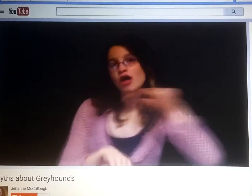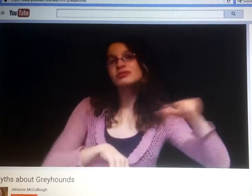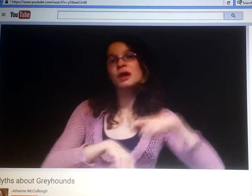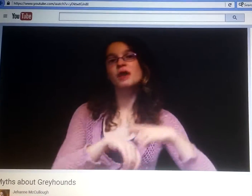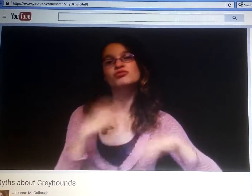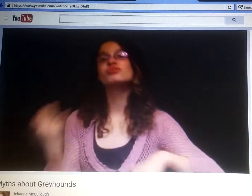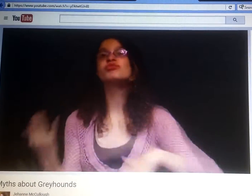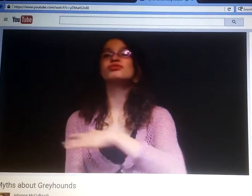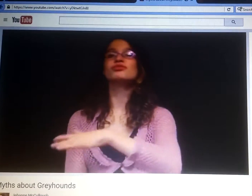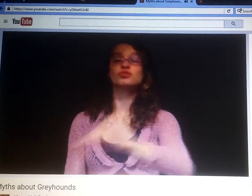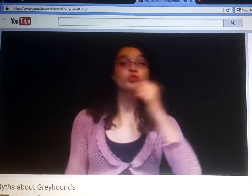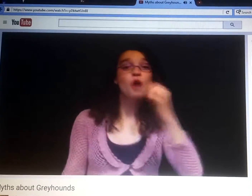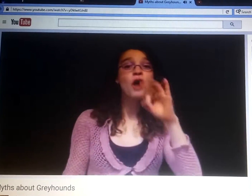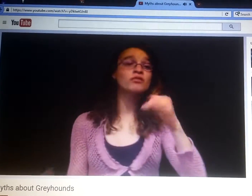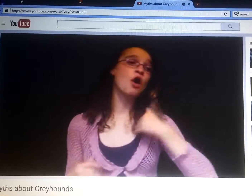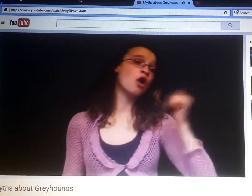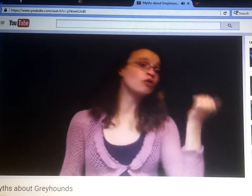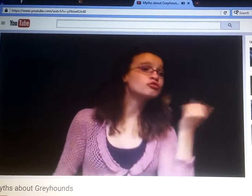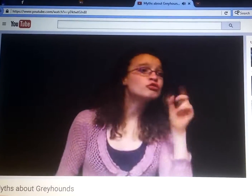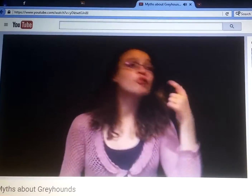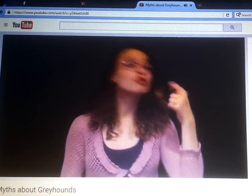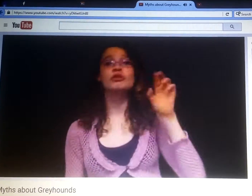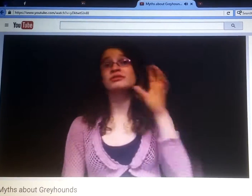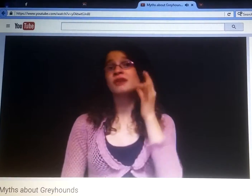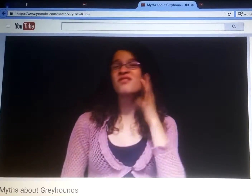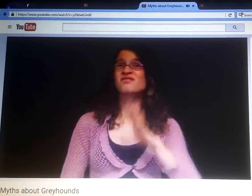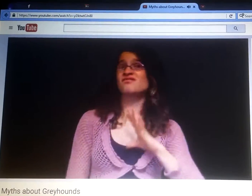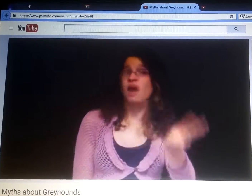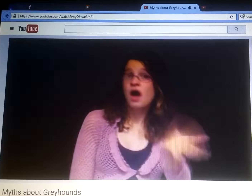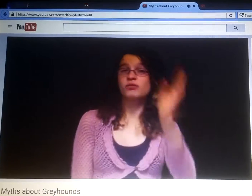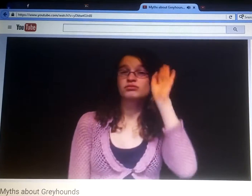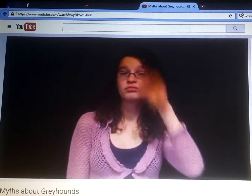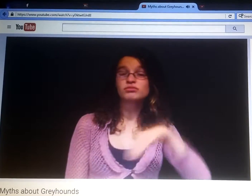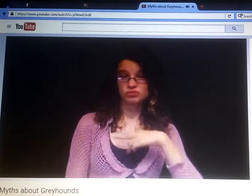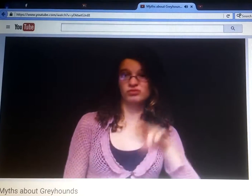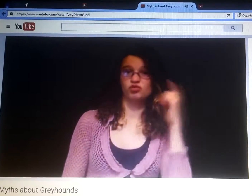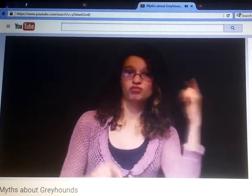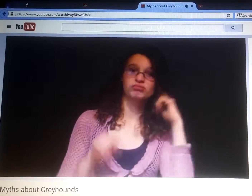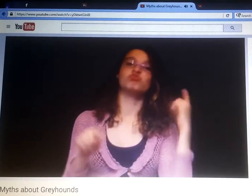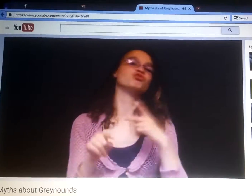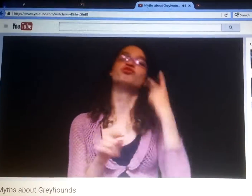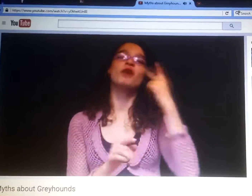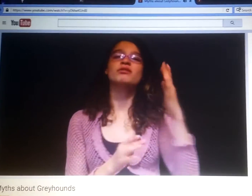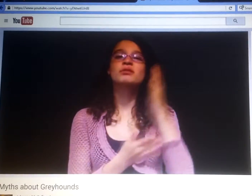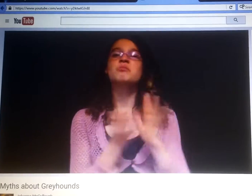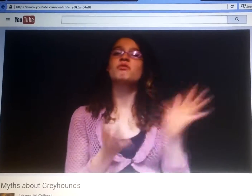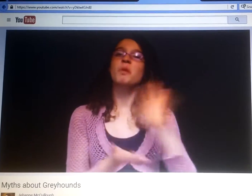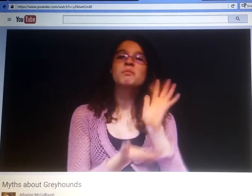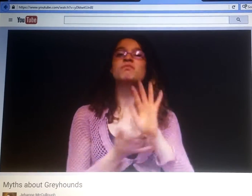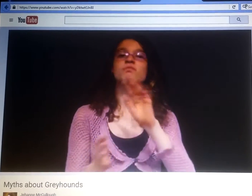the reason they aren't is because they're used to being around animals. So even cats are fine. I've seen